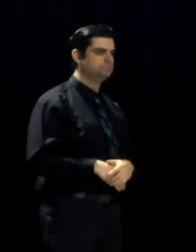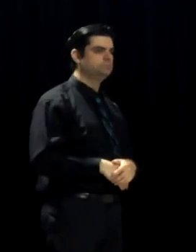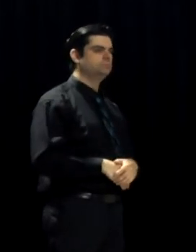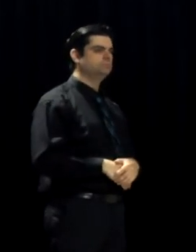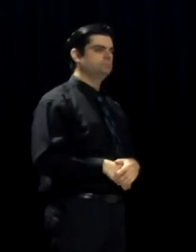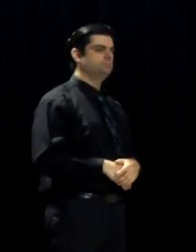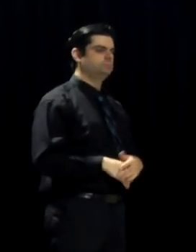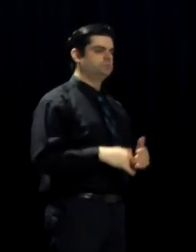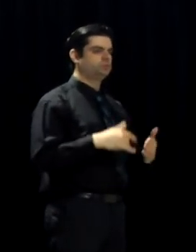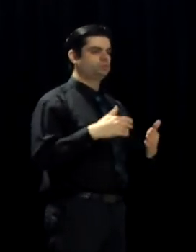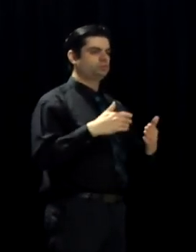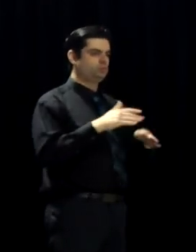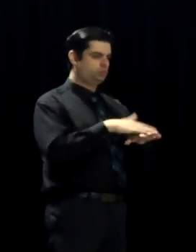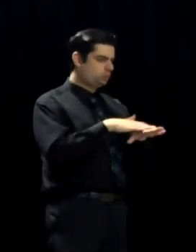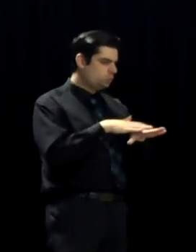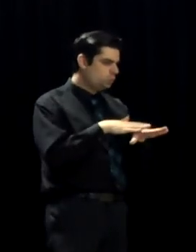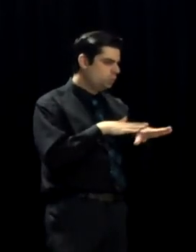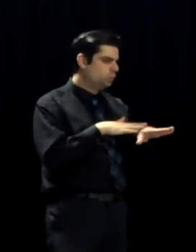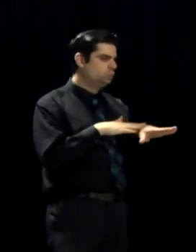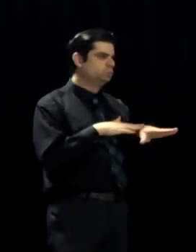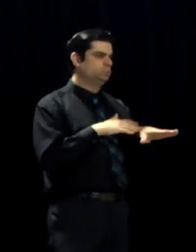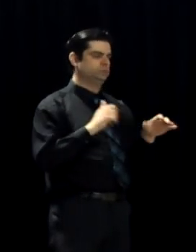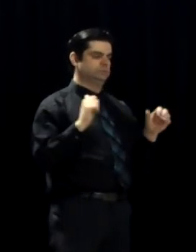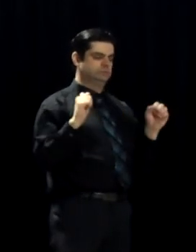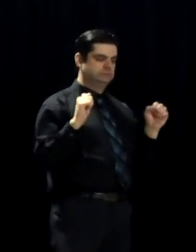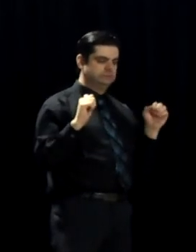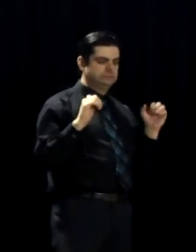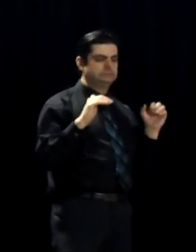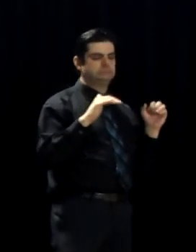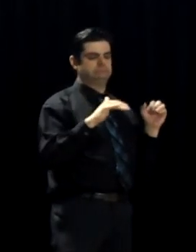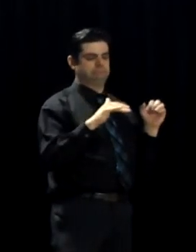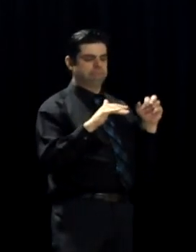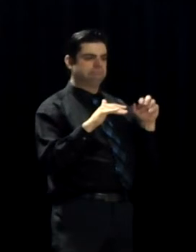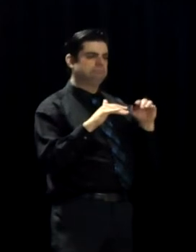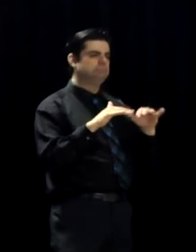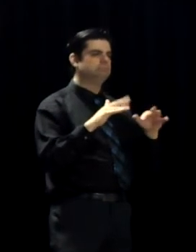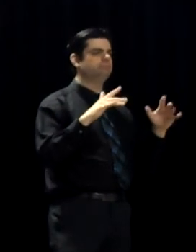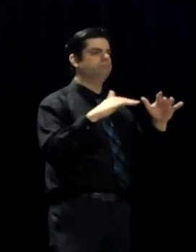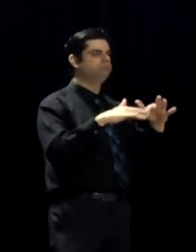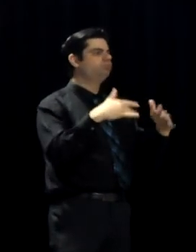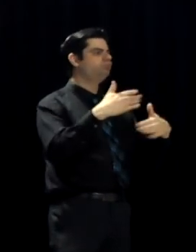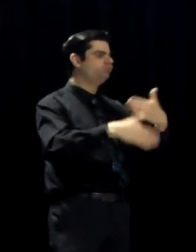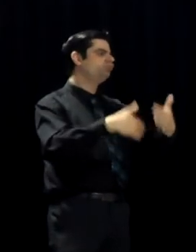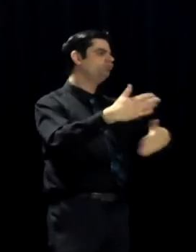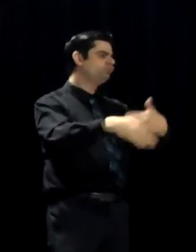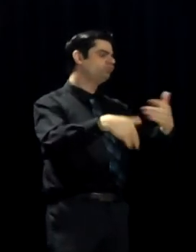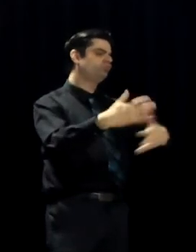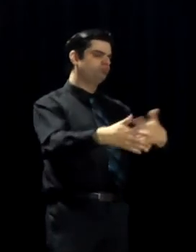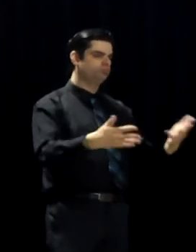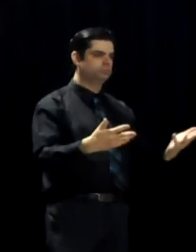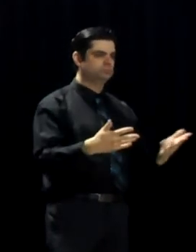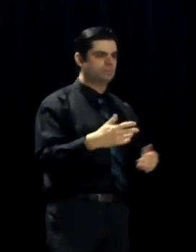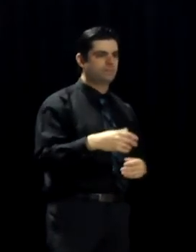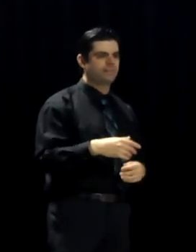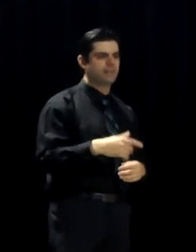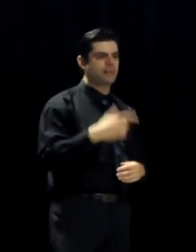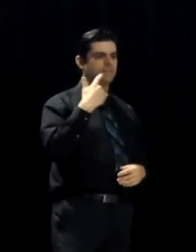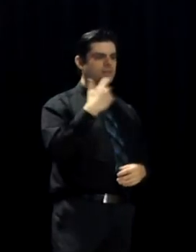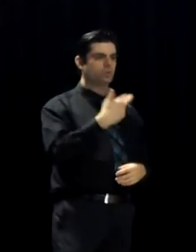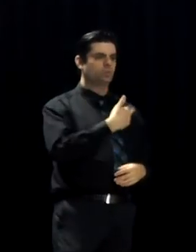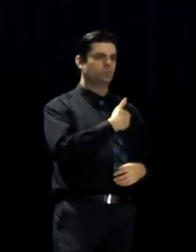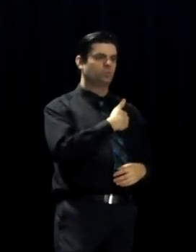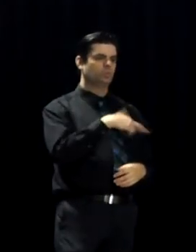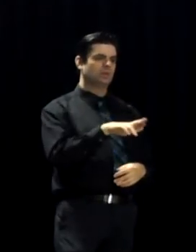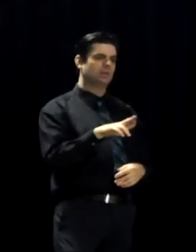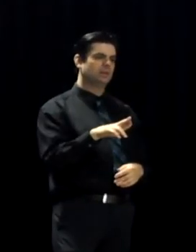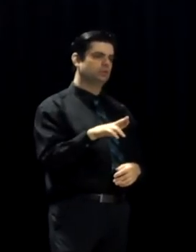this makes a lot of sense, and I think a lot of our religious institutions would appreciate that. So I think we need to find communication on